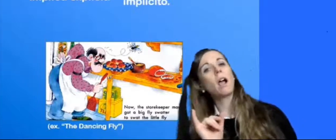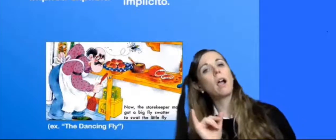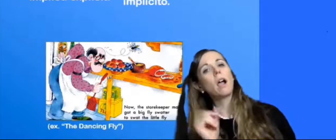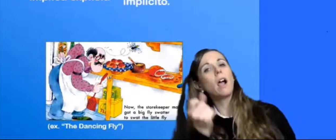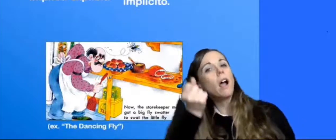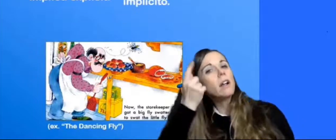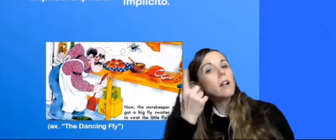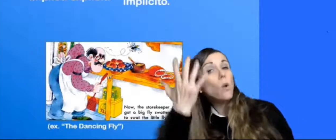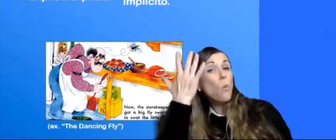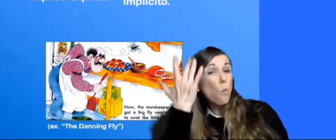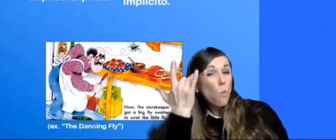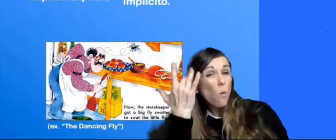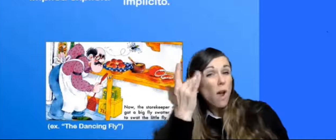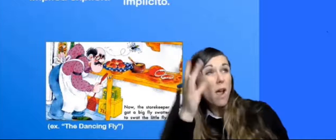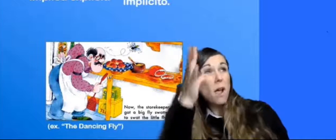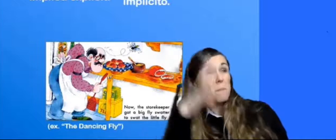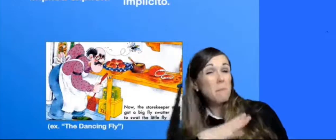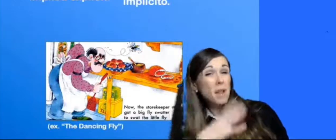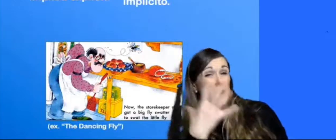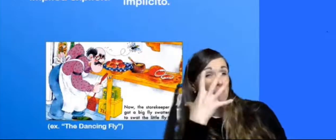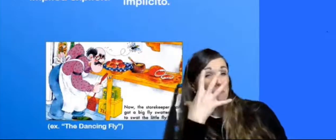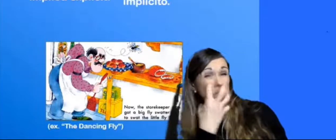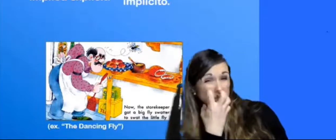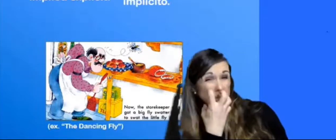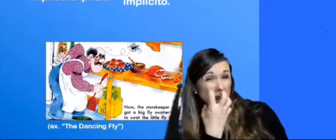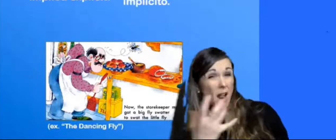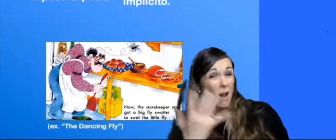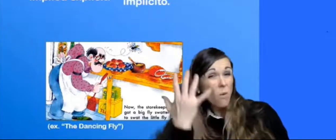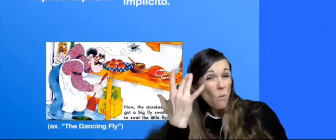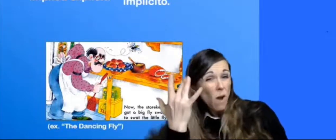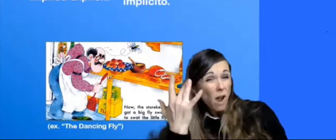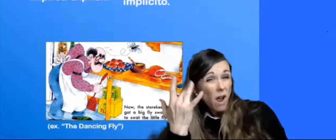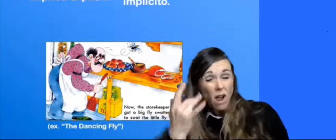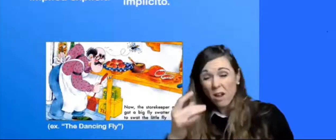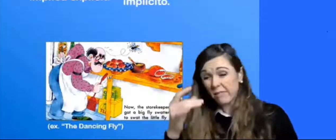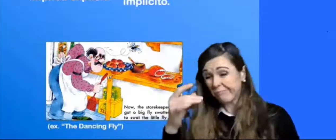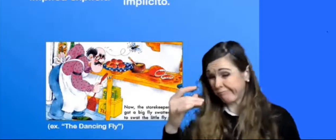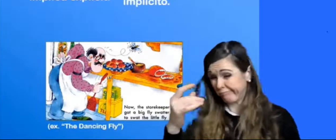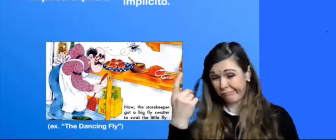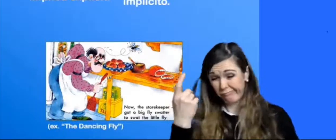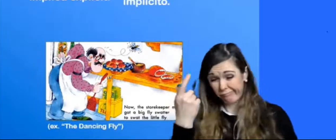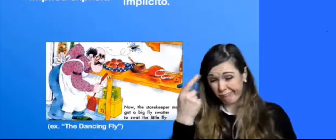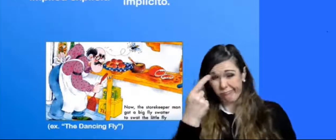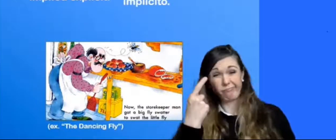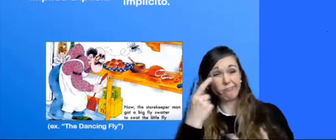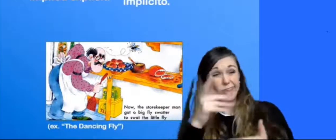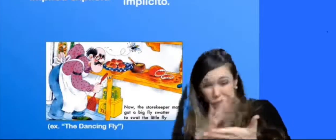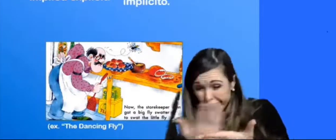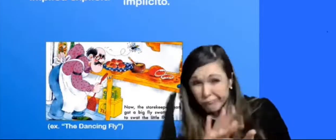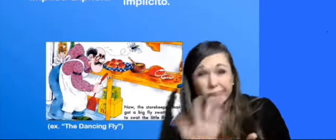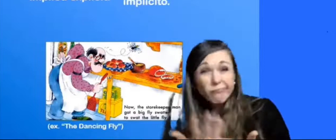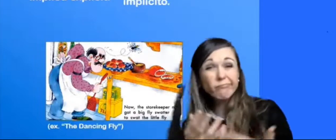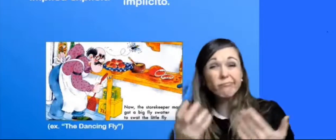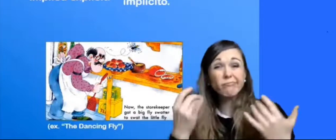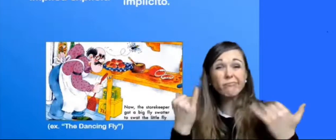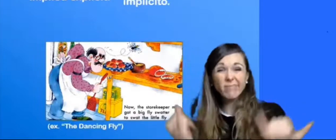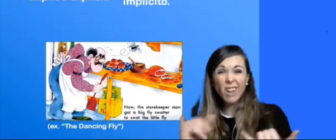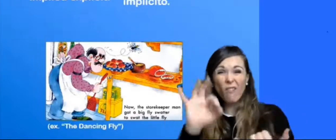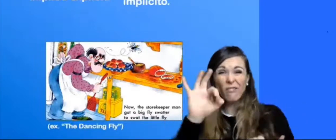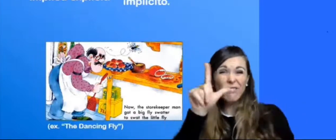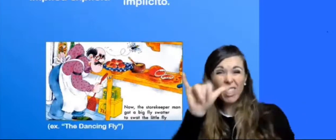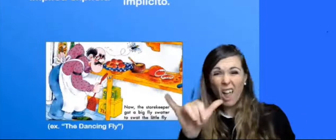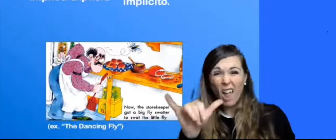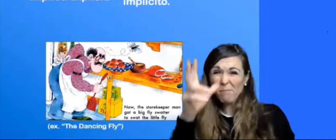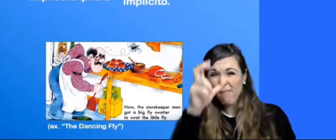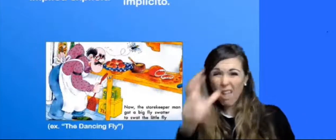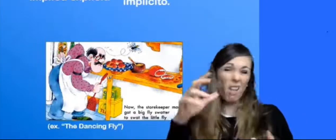chef, and those words aren't on the page, but then your child can relate that information to maybe someone that they've seen in that career as